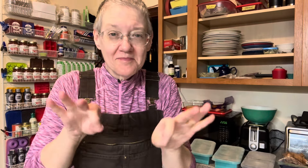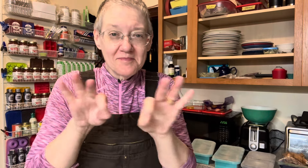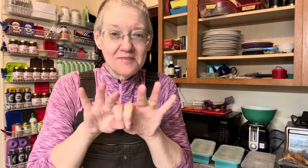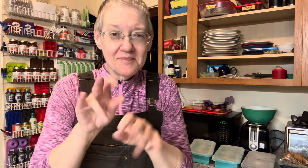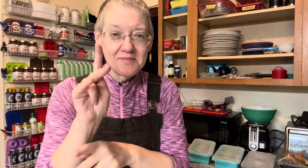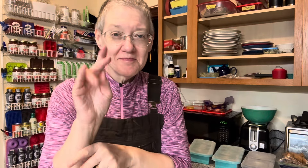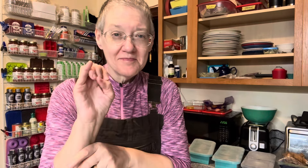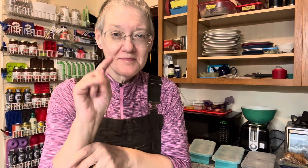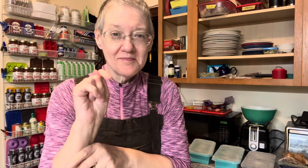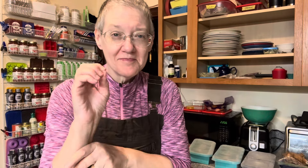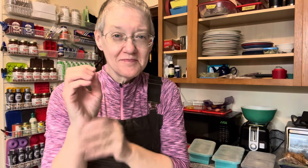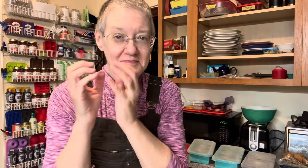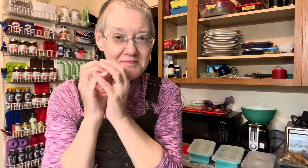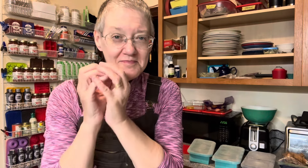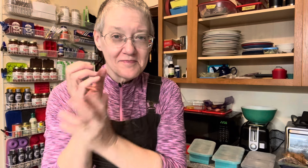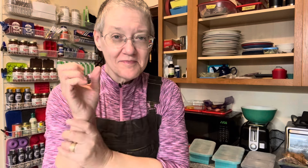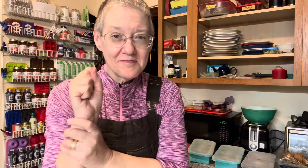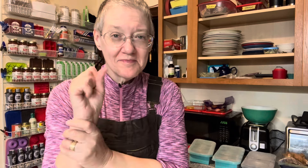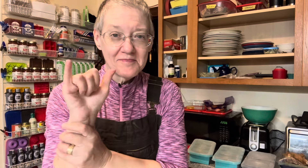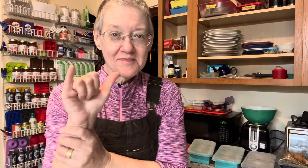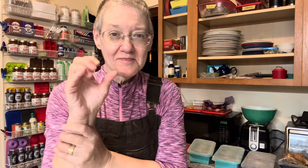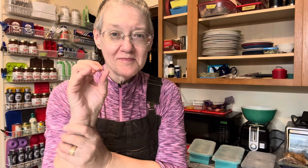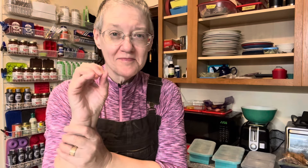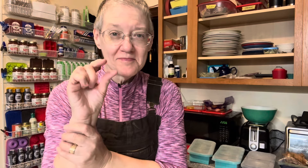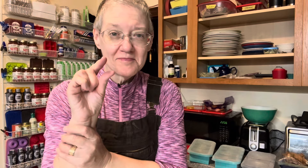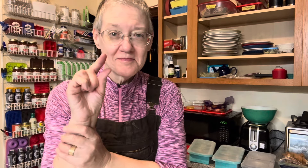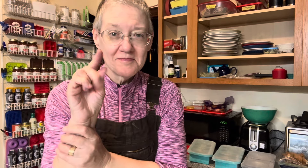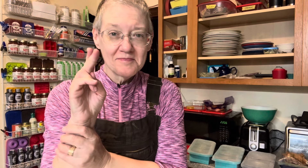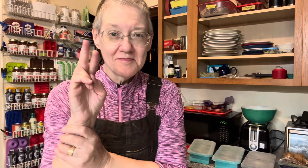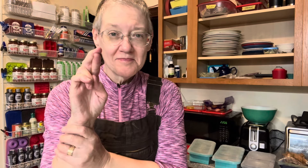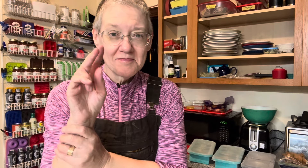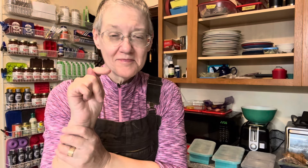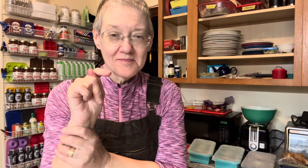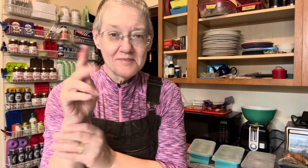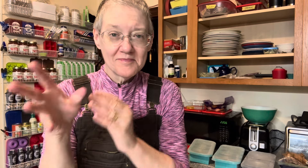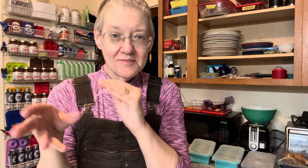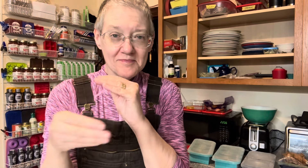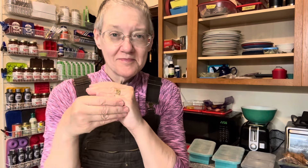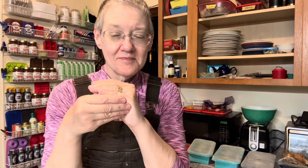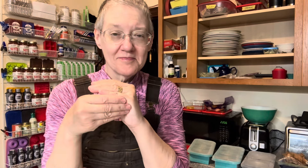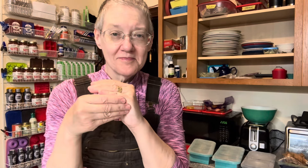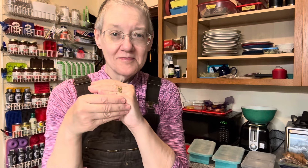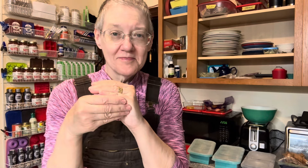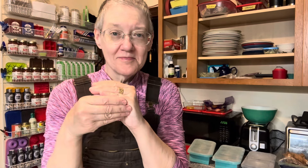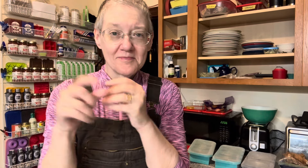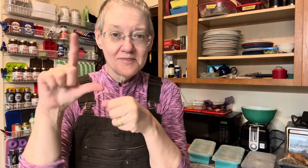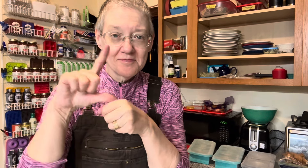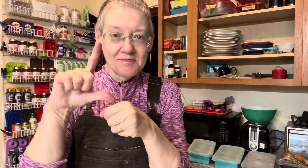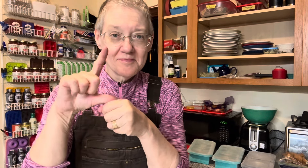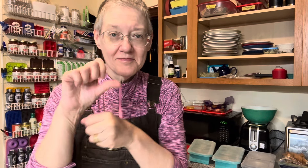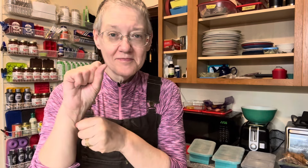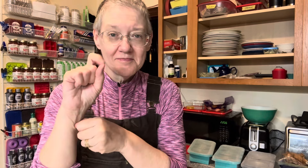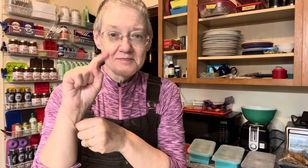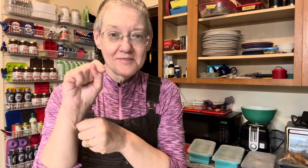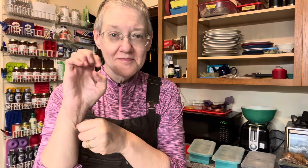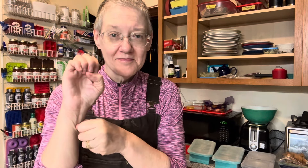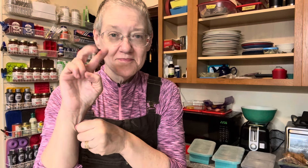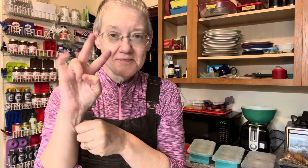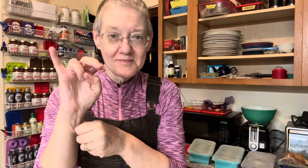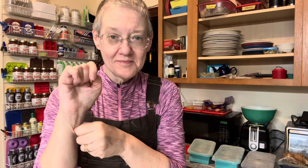let's dish up a week's worth of keto coconut milk yogurt. We need to add in some liquid